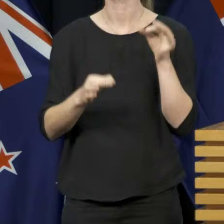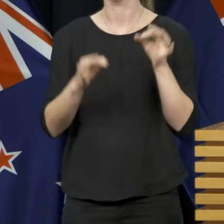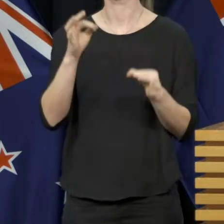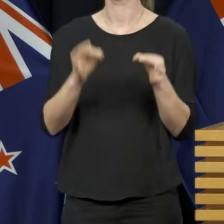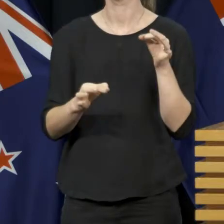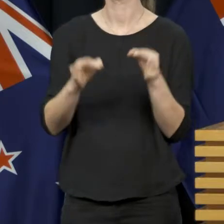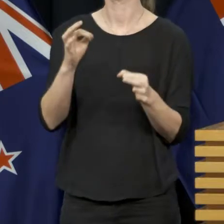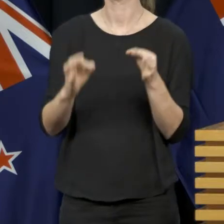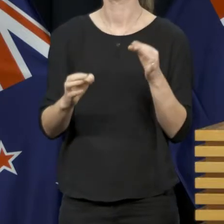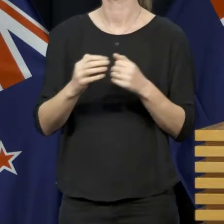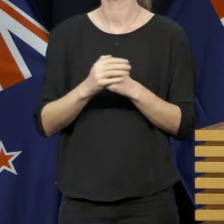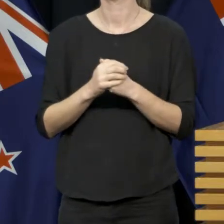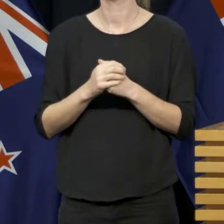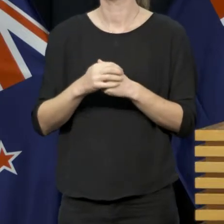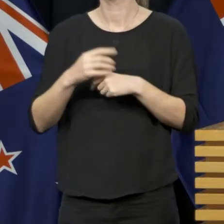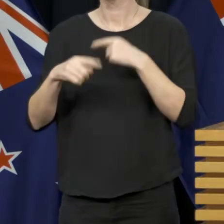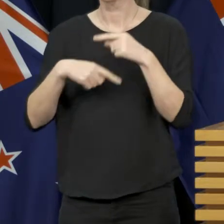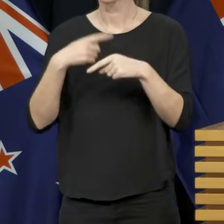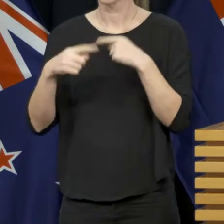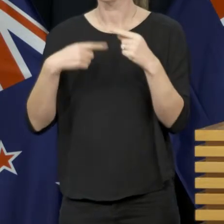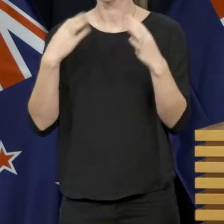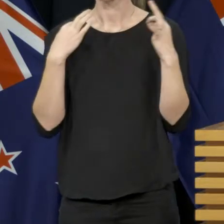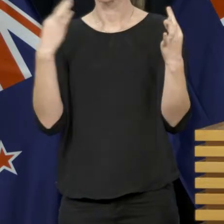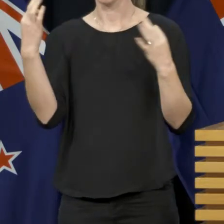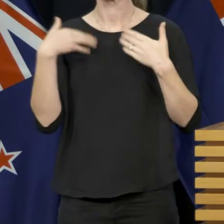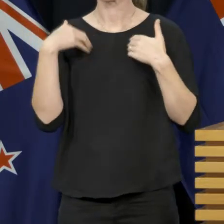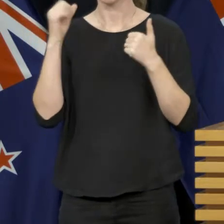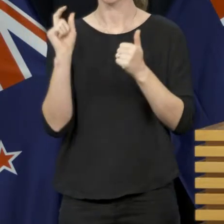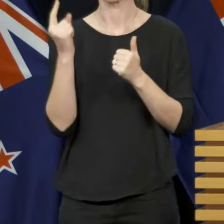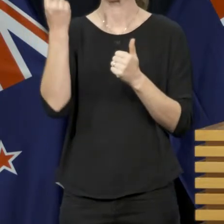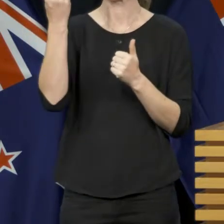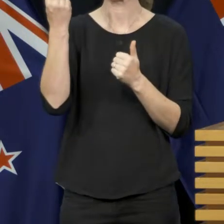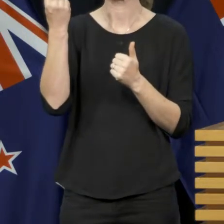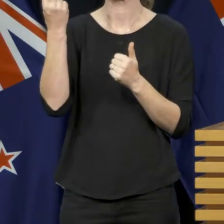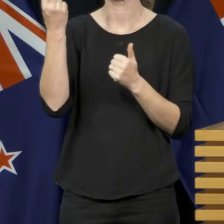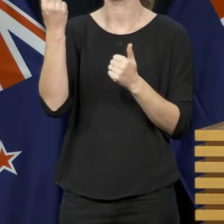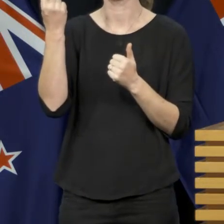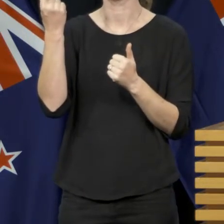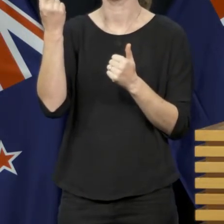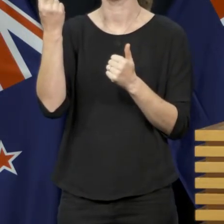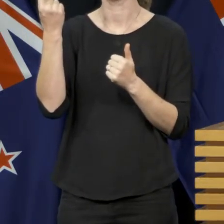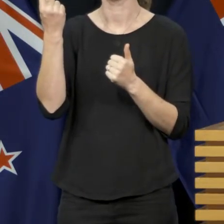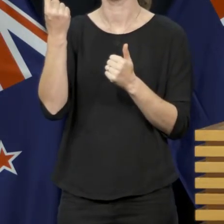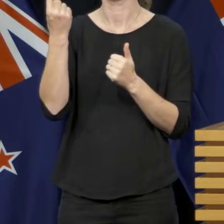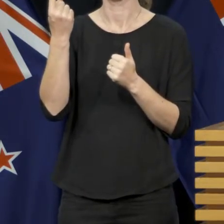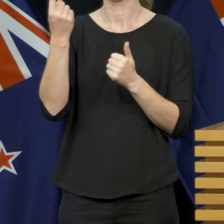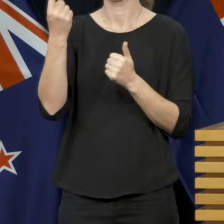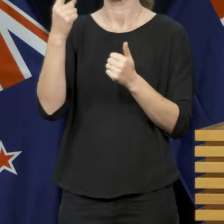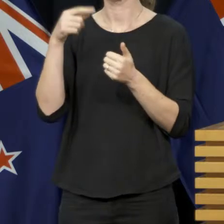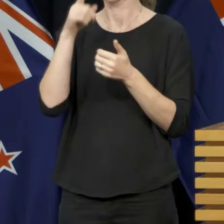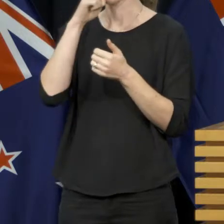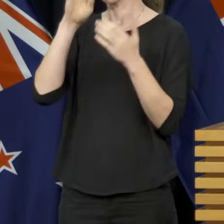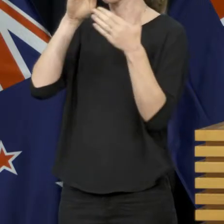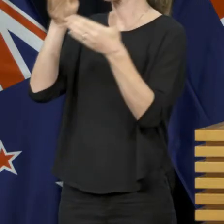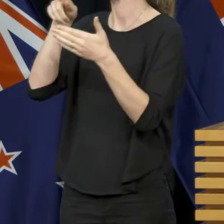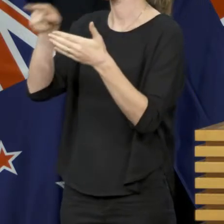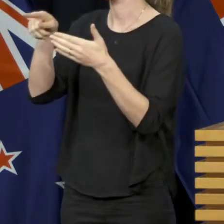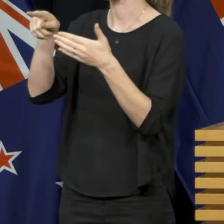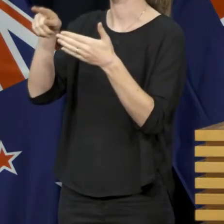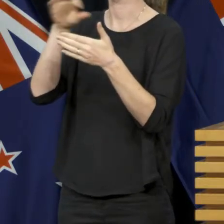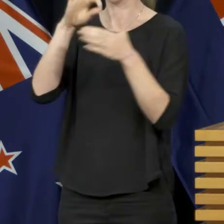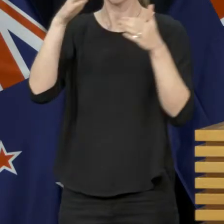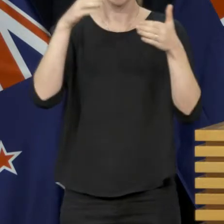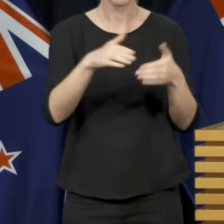conclusion that his ongoing role as Health Minister was acting as a distraction to our COVID response. He put that